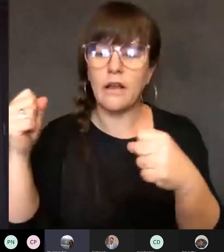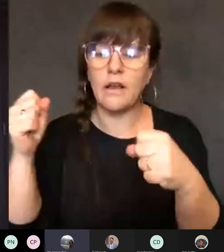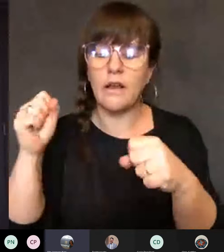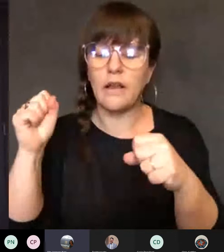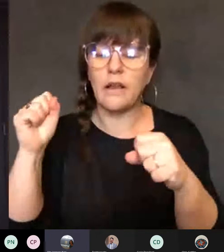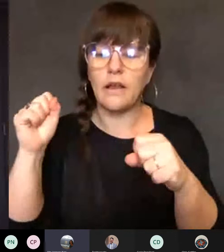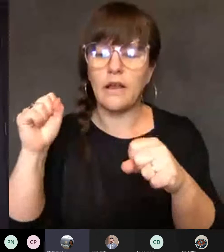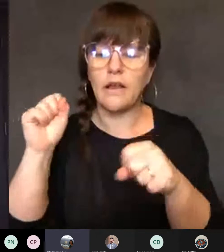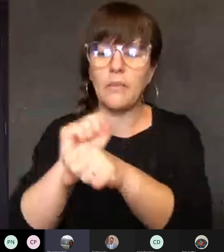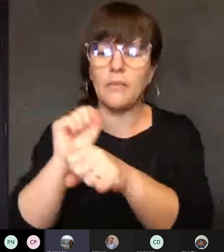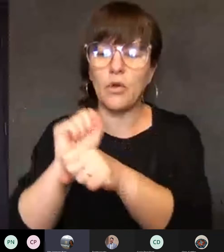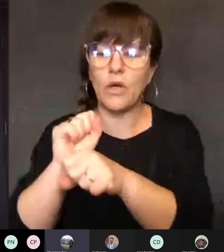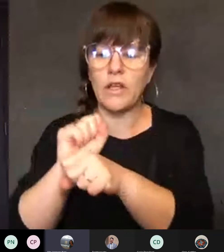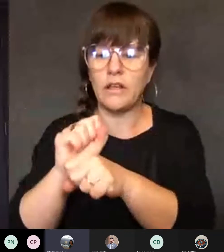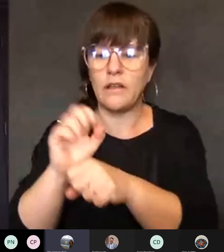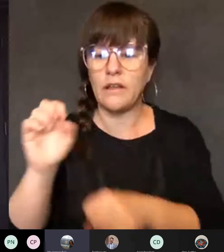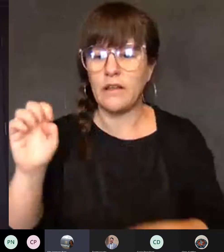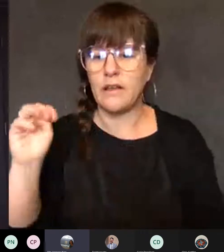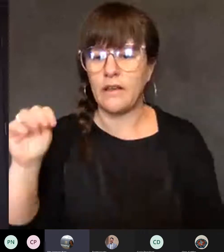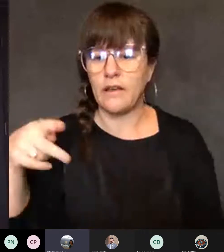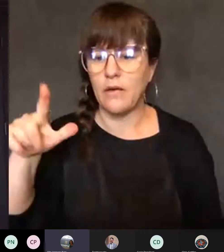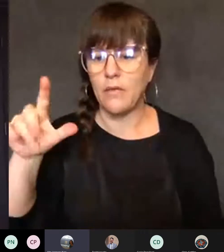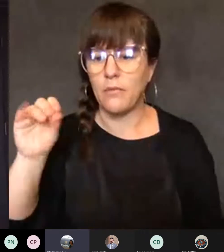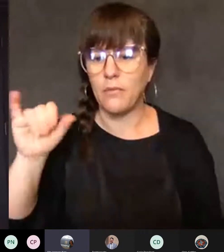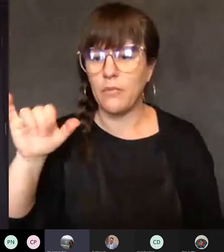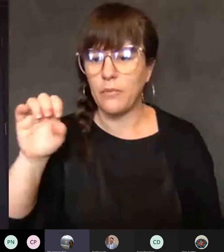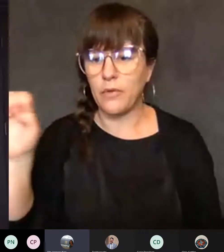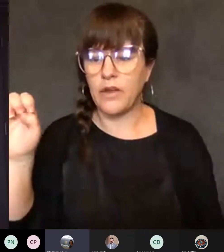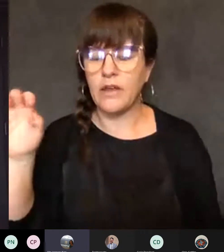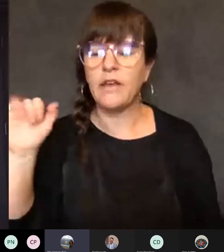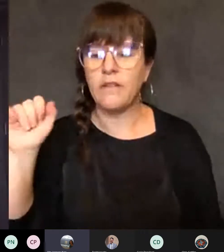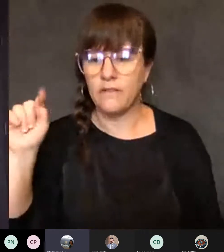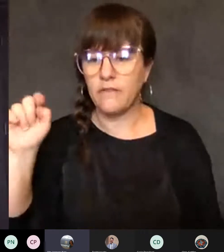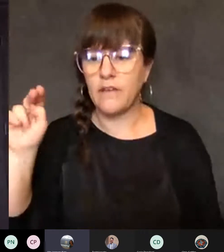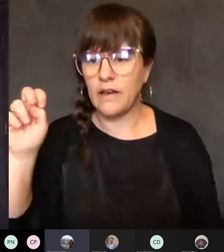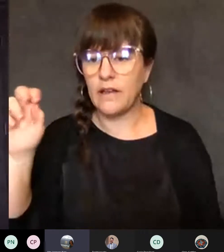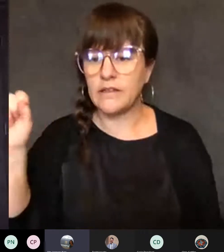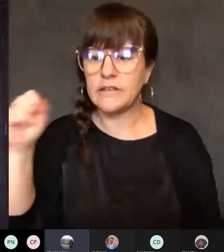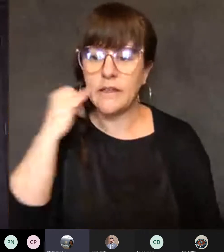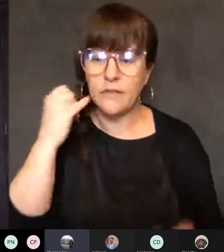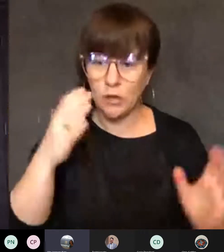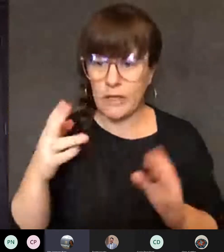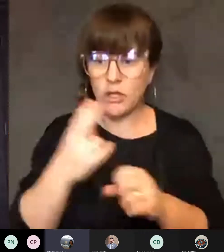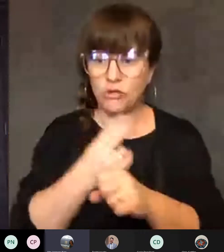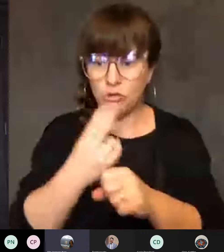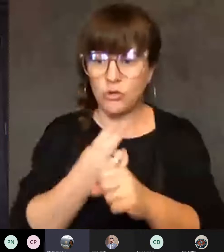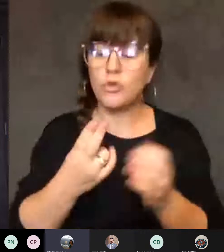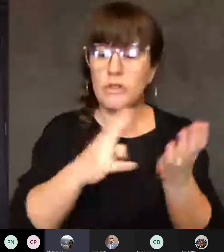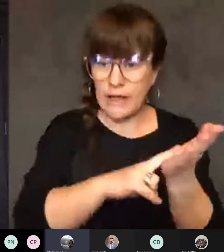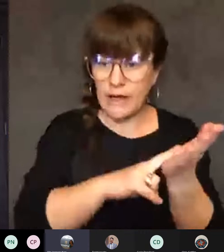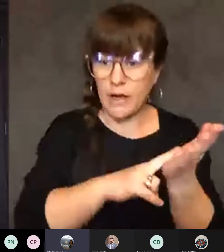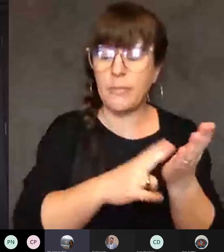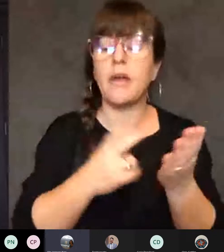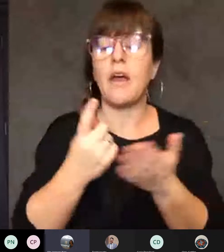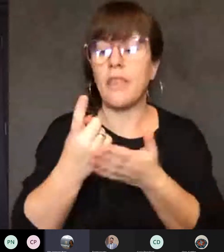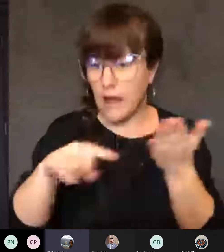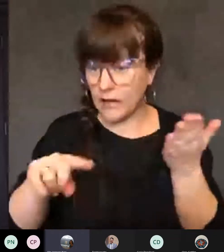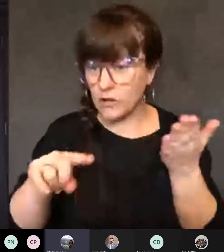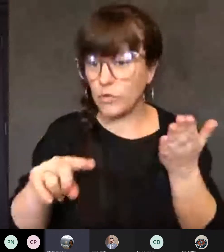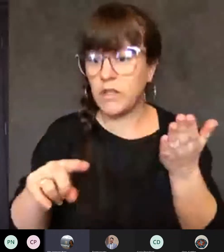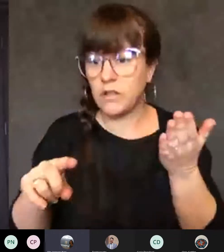that if you're planning to use the fitness center. And then once you signed up, come next week, you will get an email